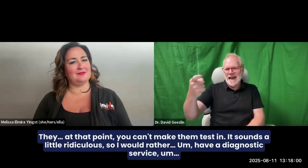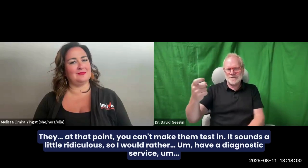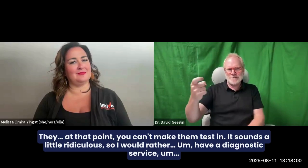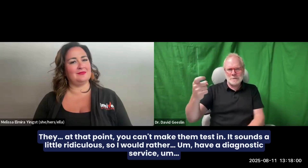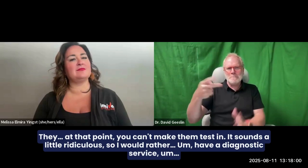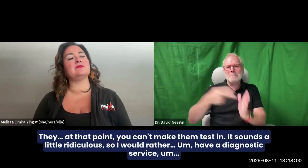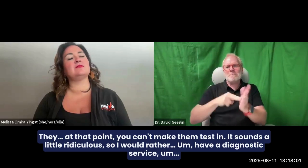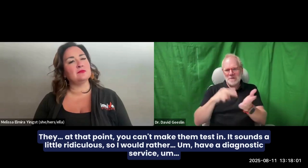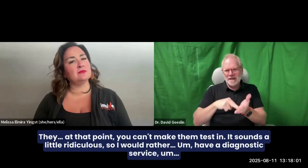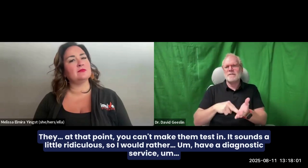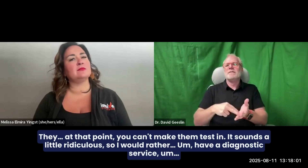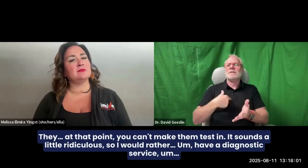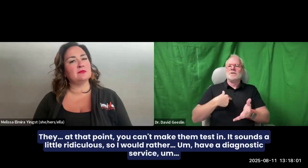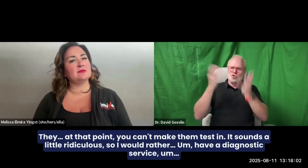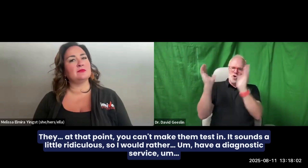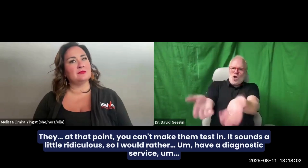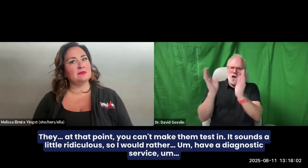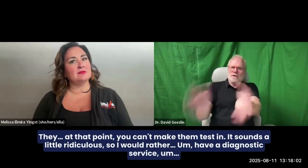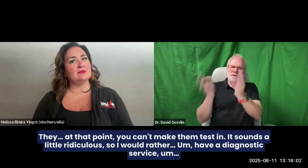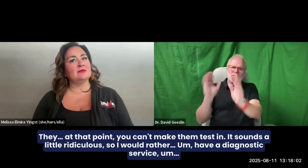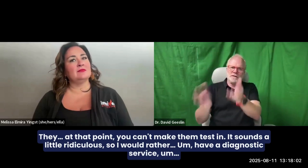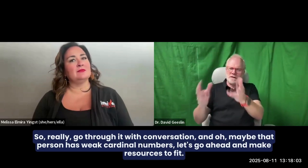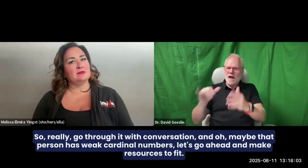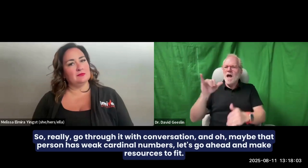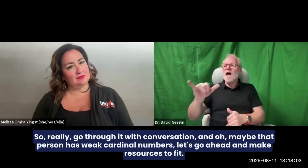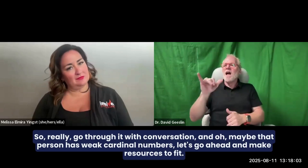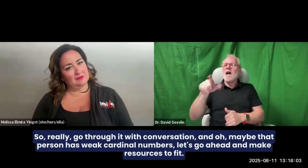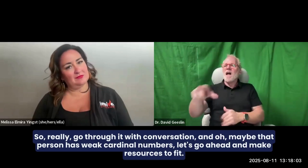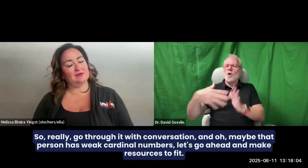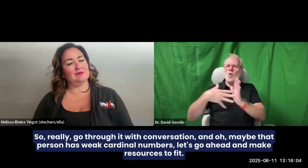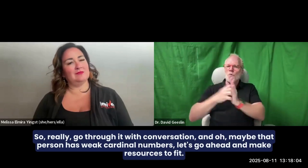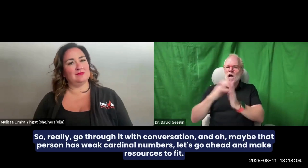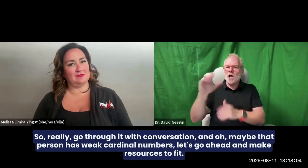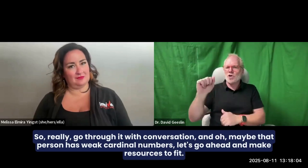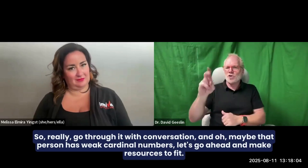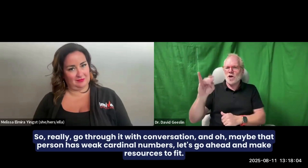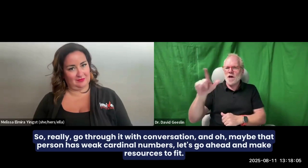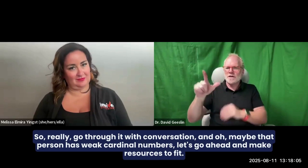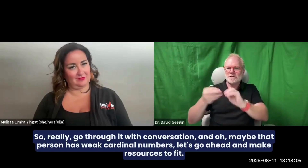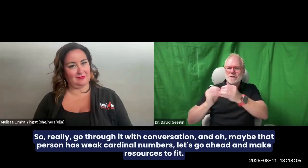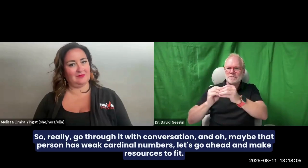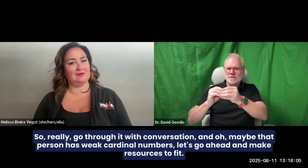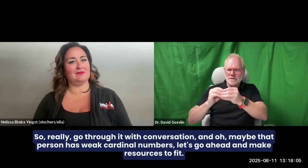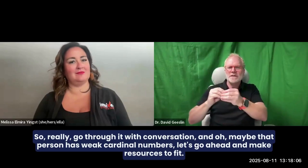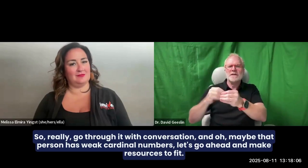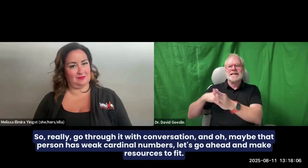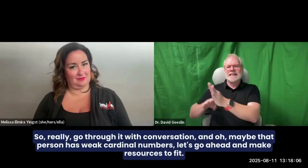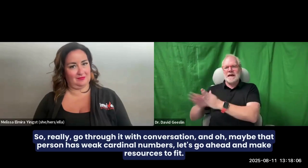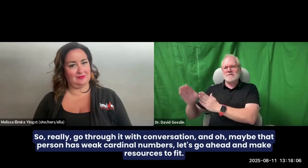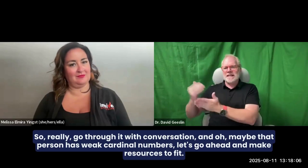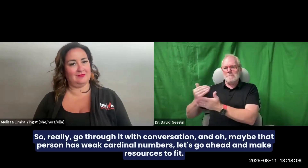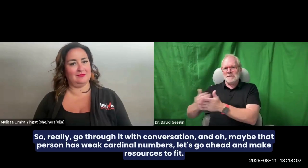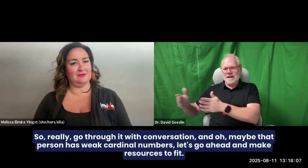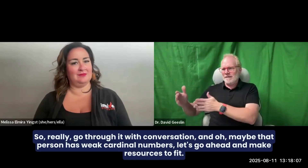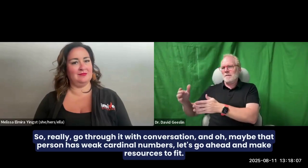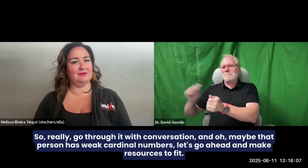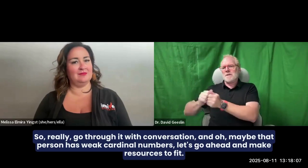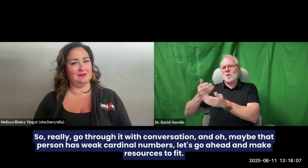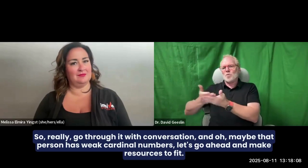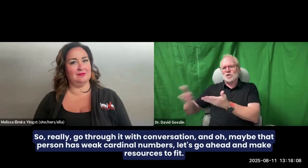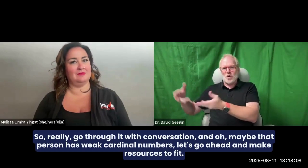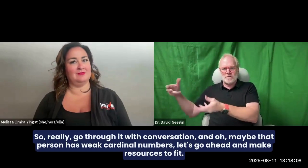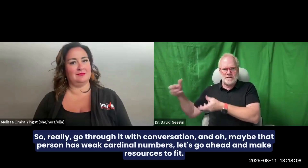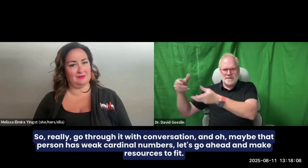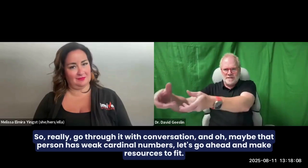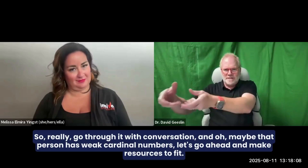have a diagnostic service. So really go throughout it with conversation and, oh, maybe that person